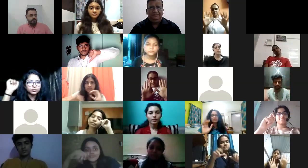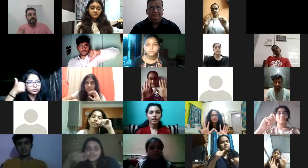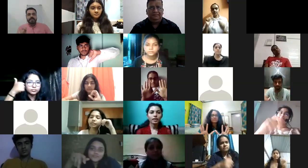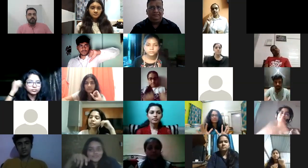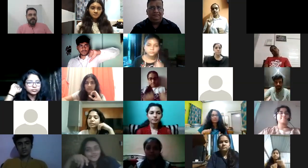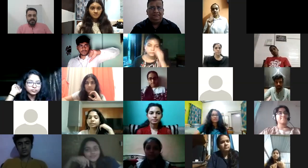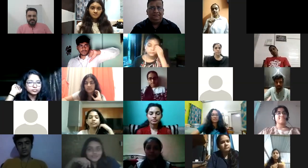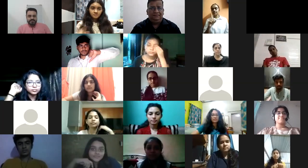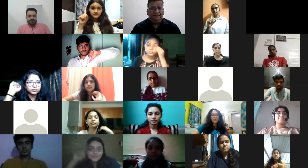Quickly. 1,